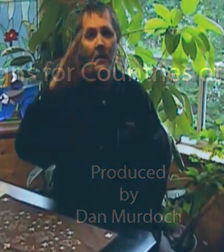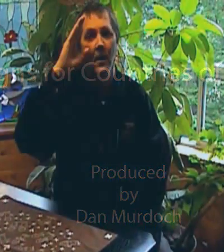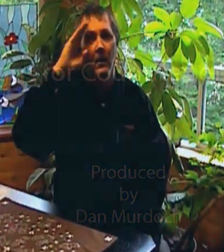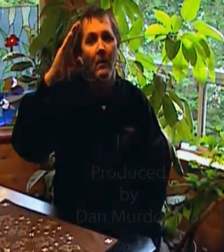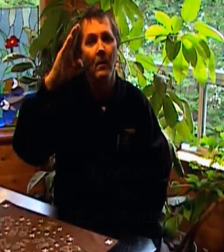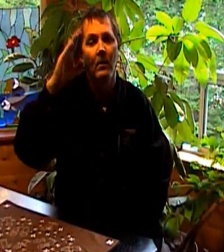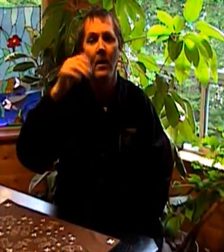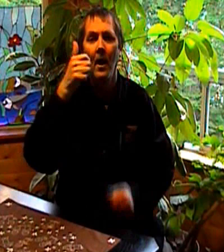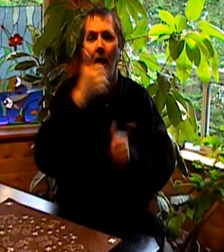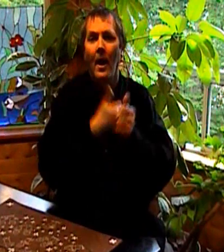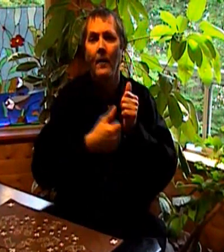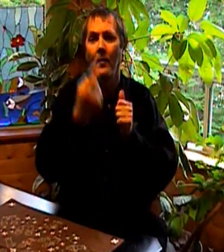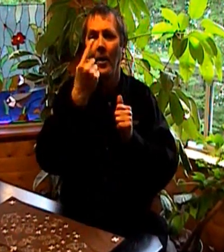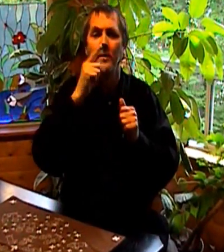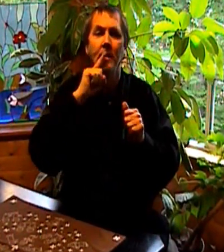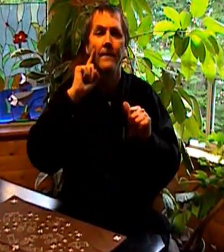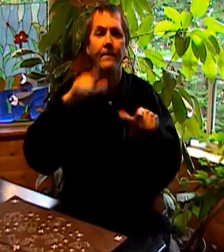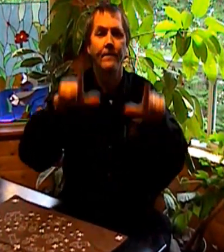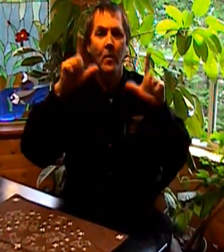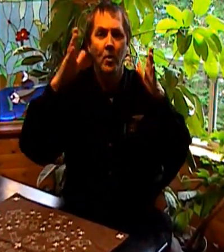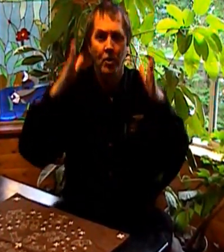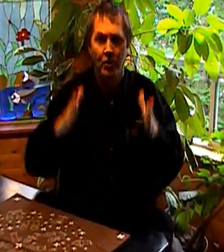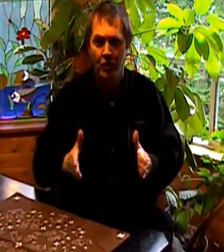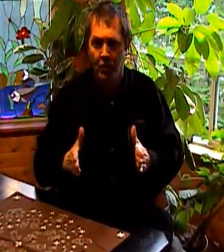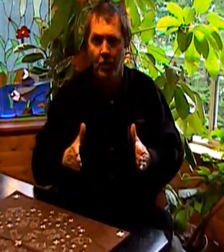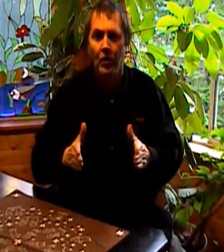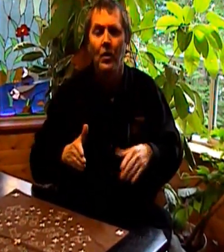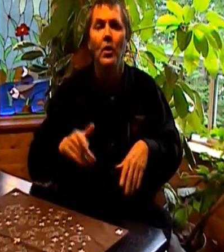Well, no, no, around here, I'm not going to do that one. No, you're not.